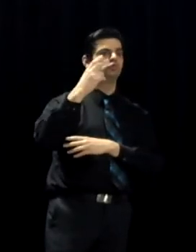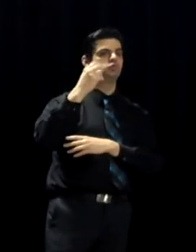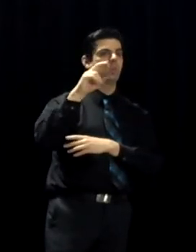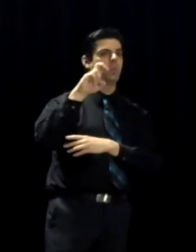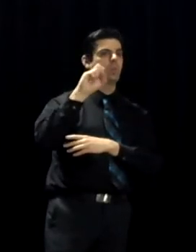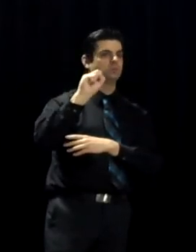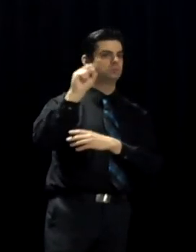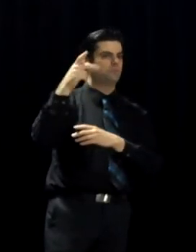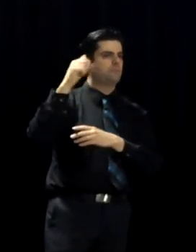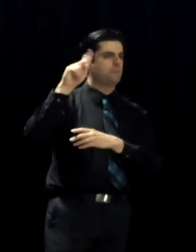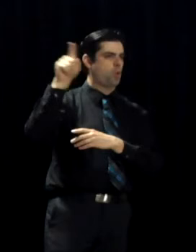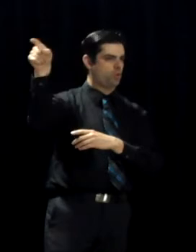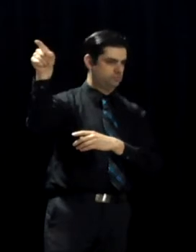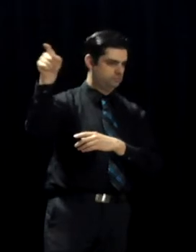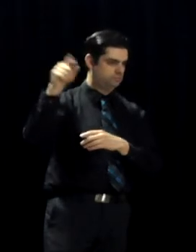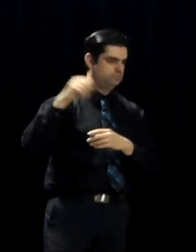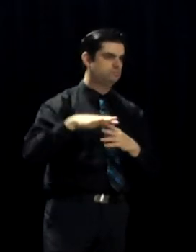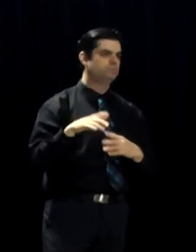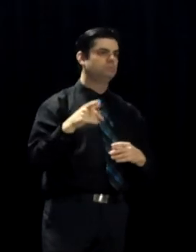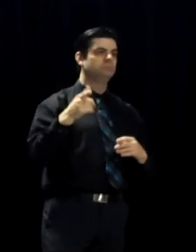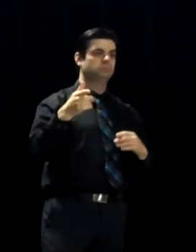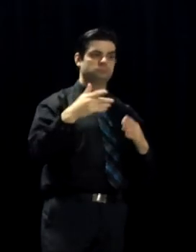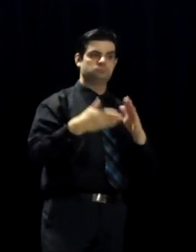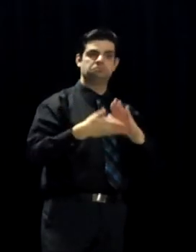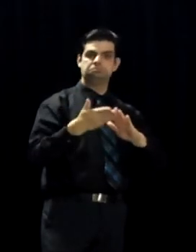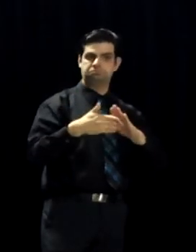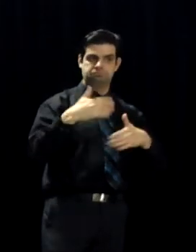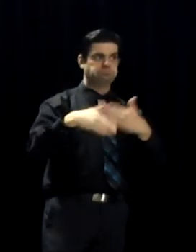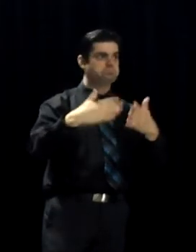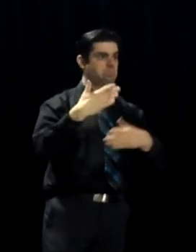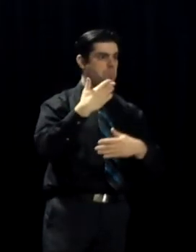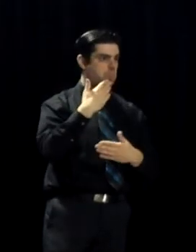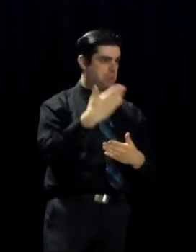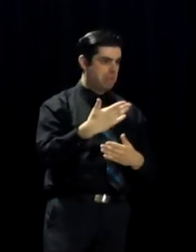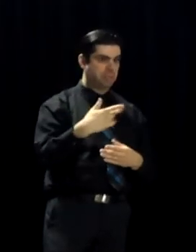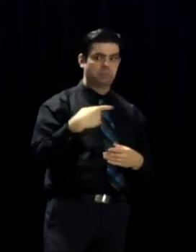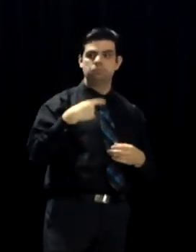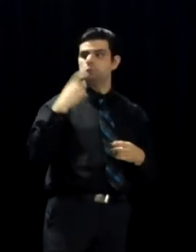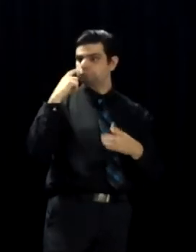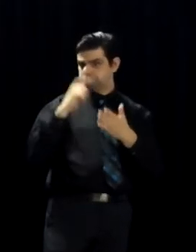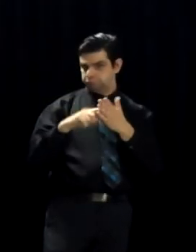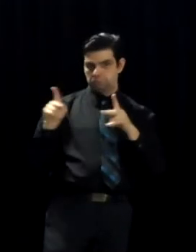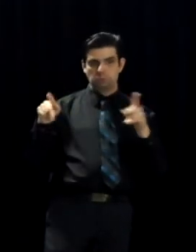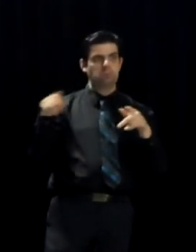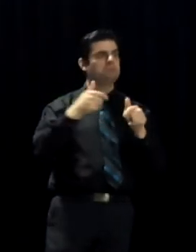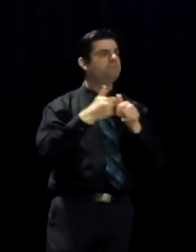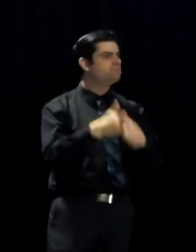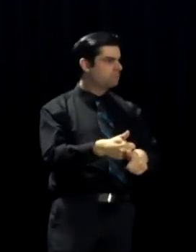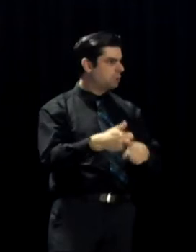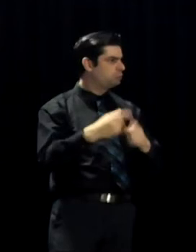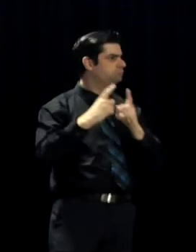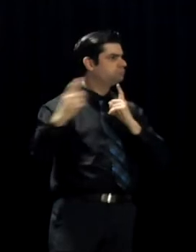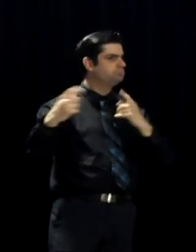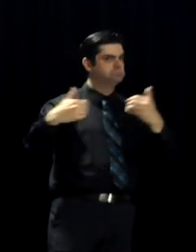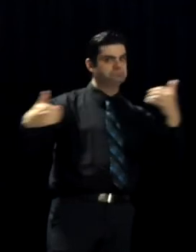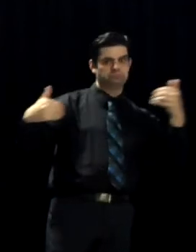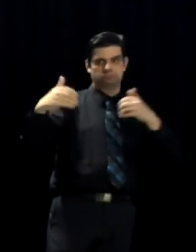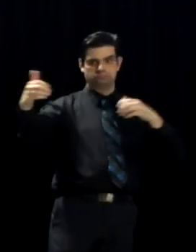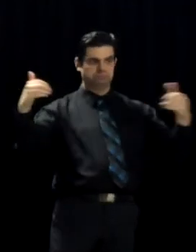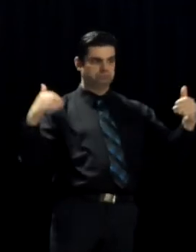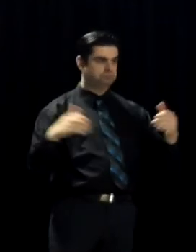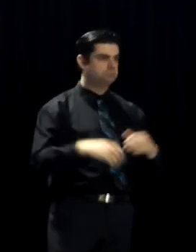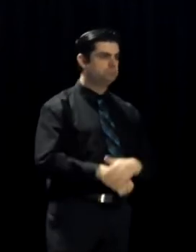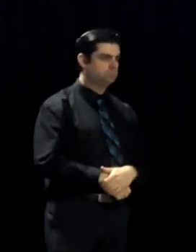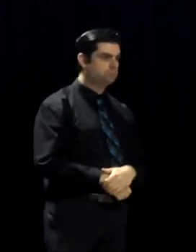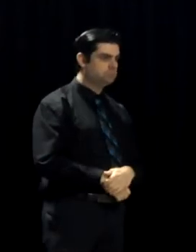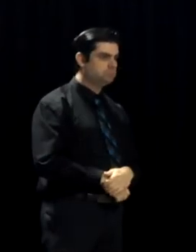going very, very well. A lot of physical distancing. Again, to get onto the beach, you were wearing a mask. You were also